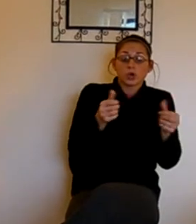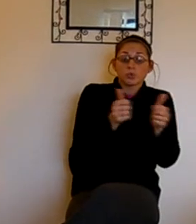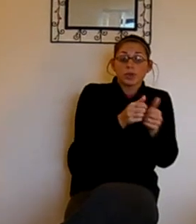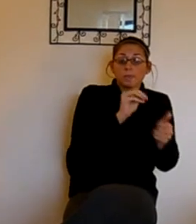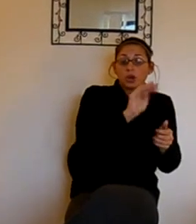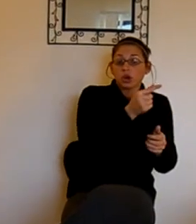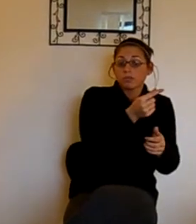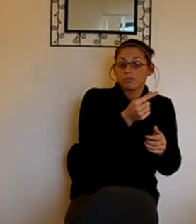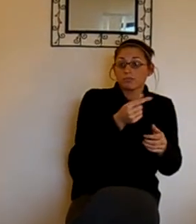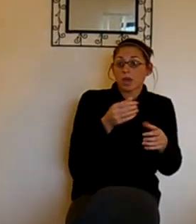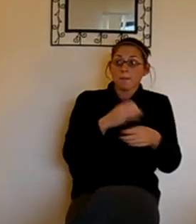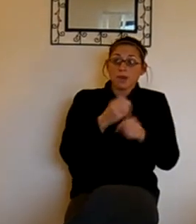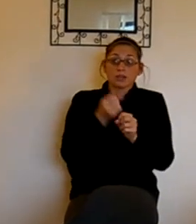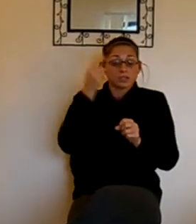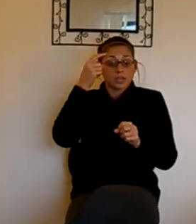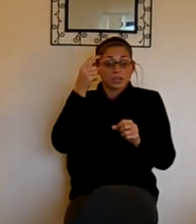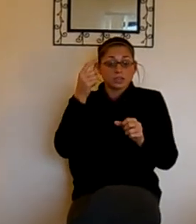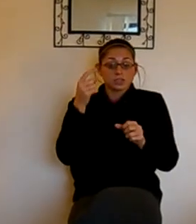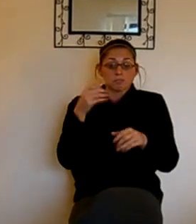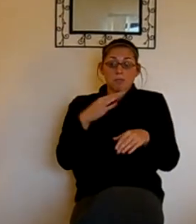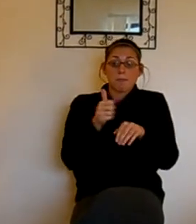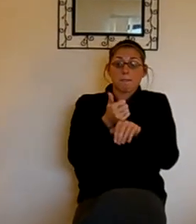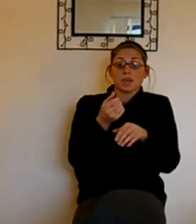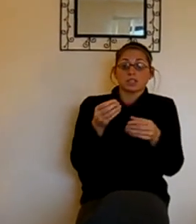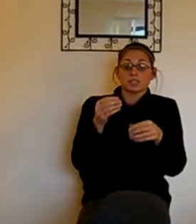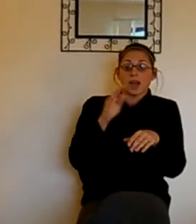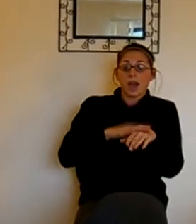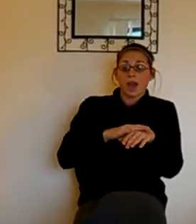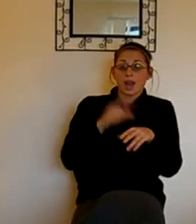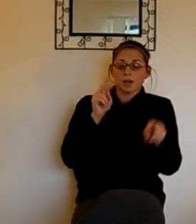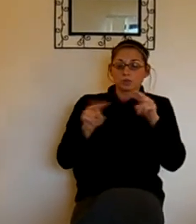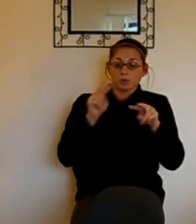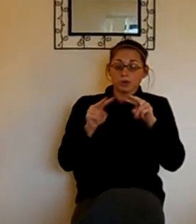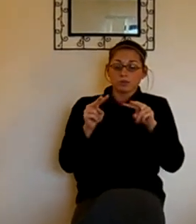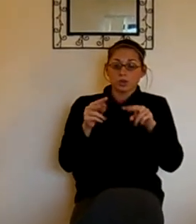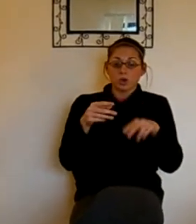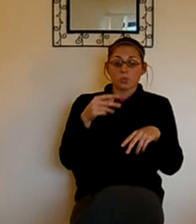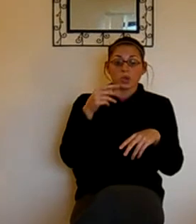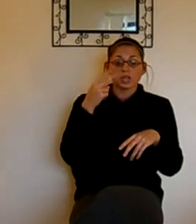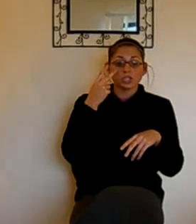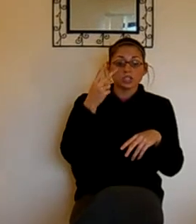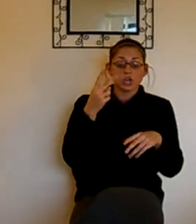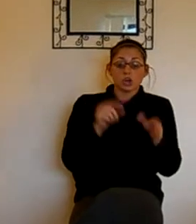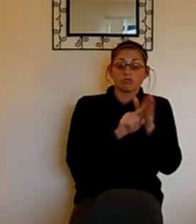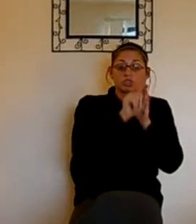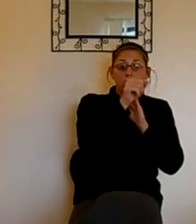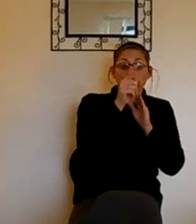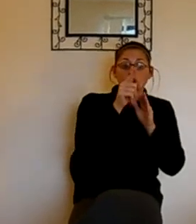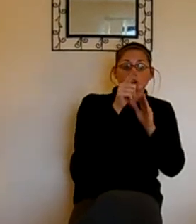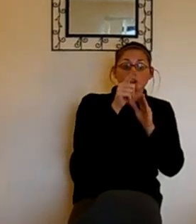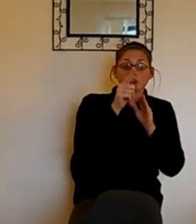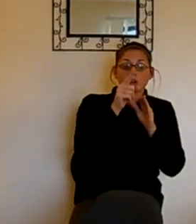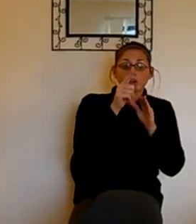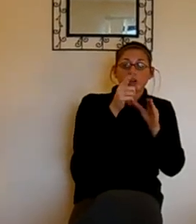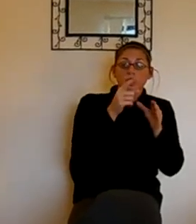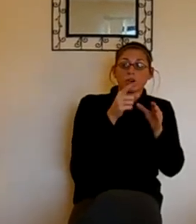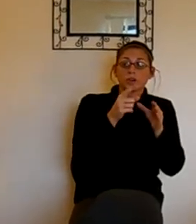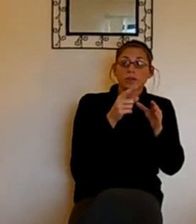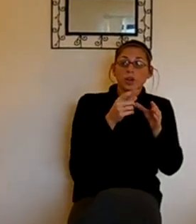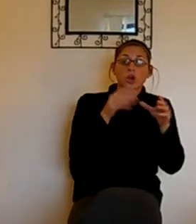the observation. We saw taller corn in the Miracle-Gro soil portion of the field as compared to the